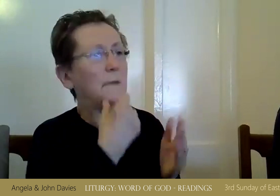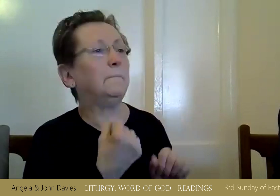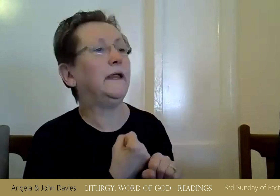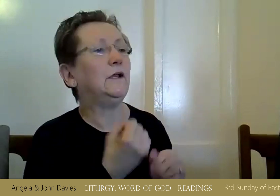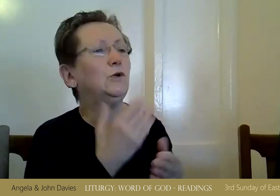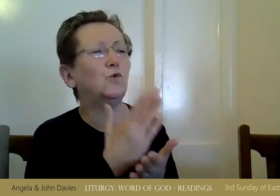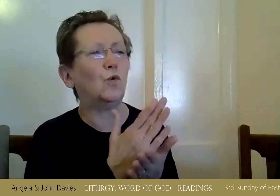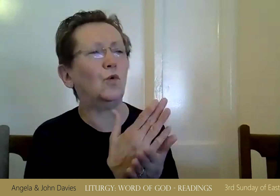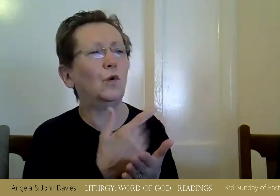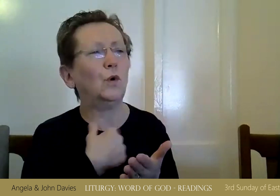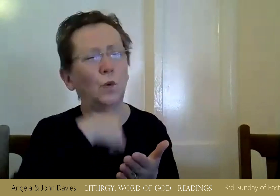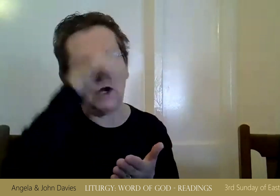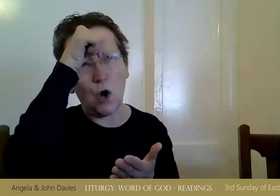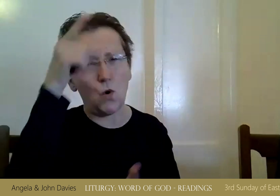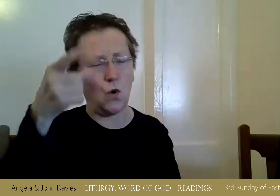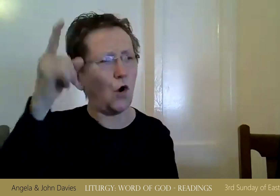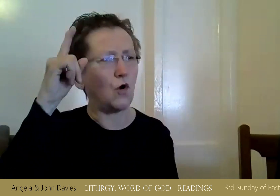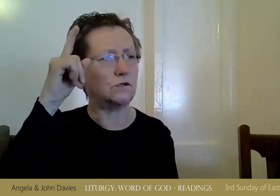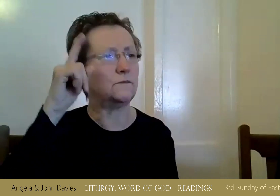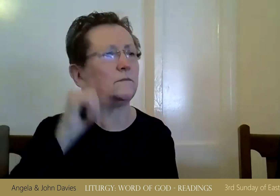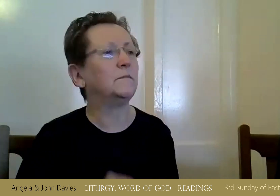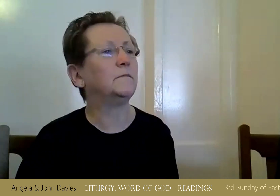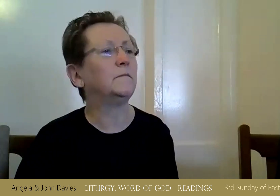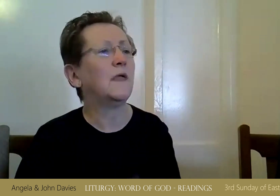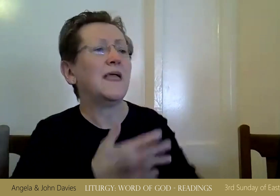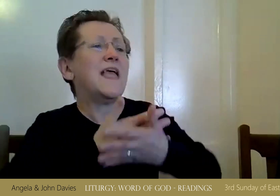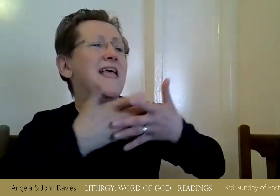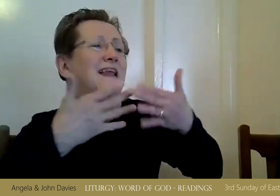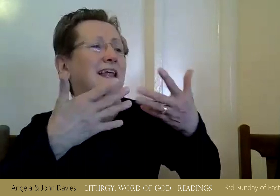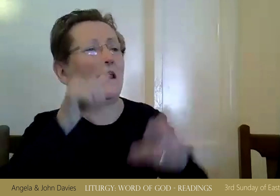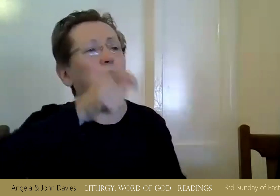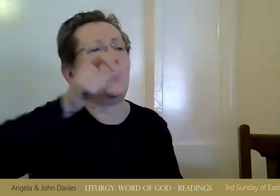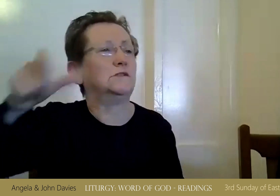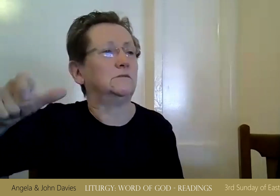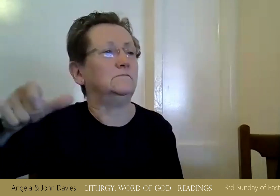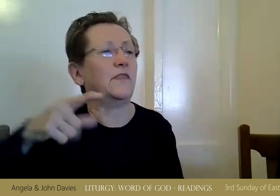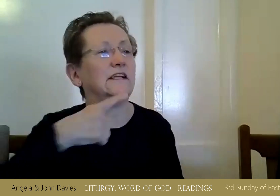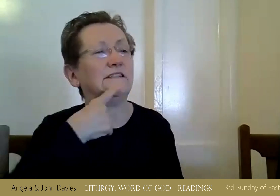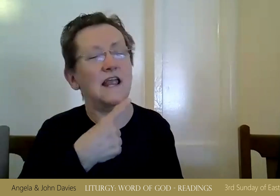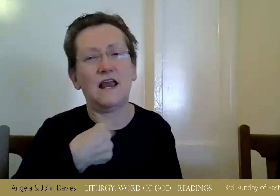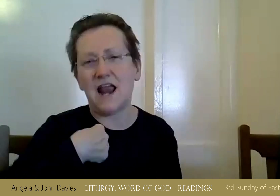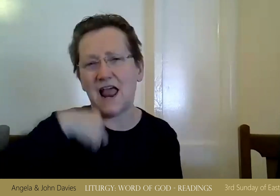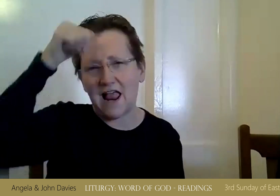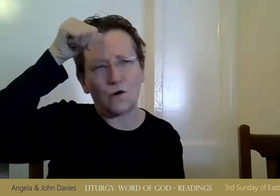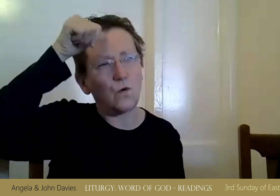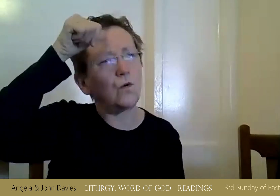be sure we know God. Any person that says, I know